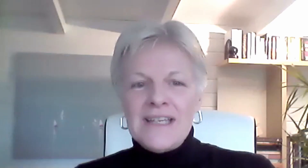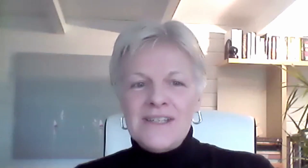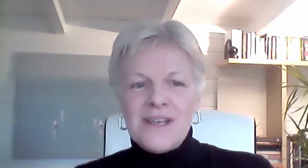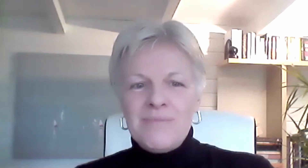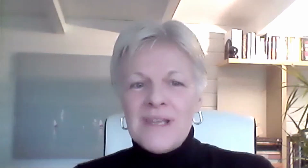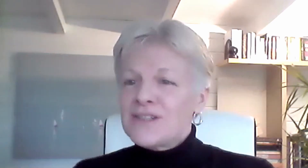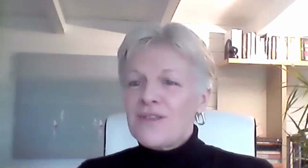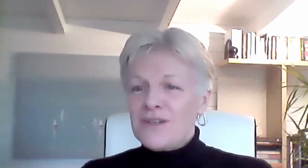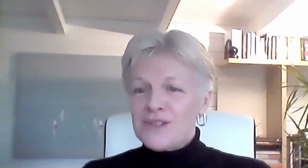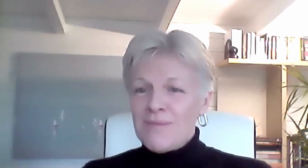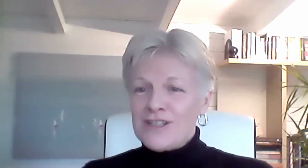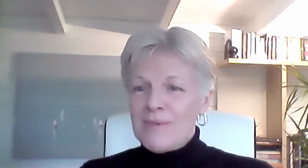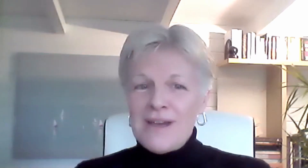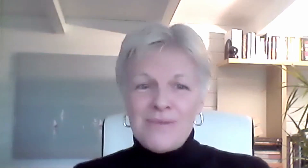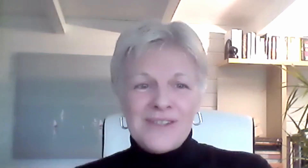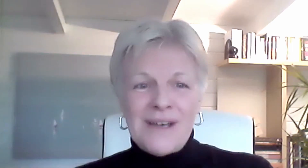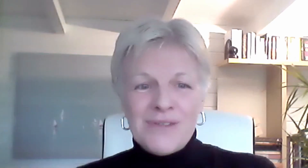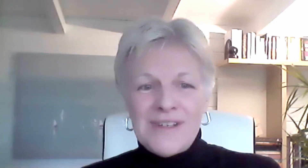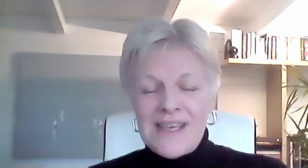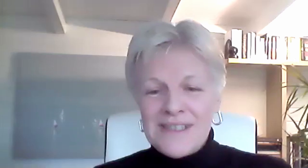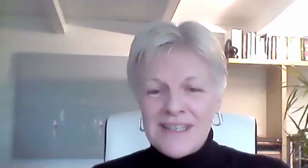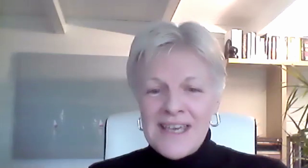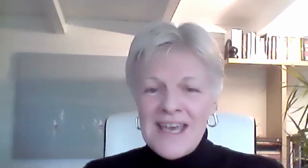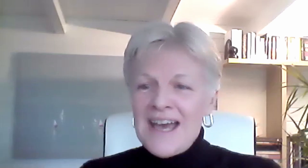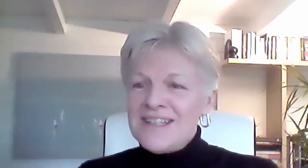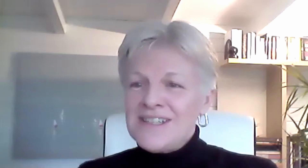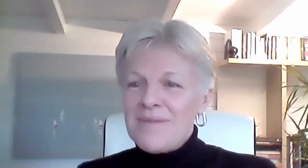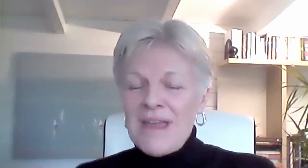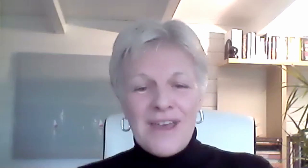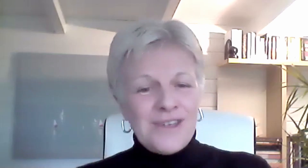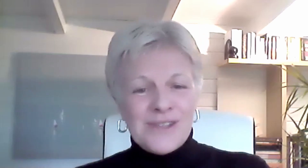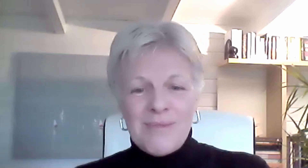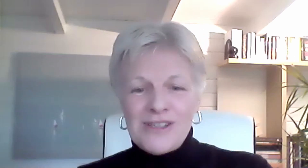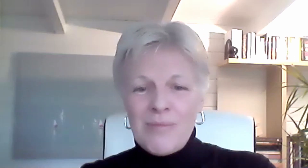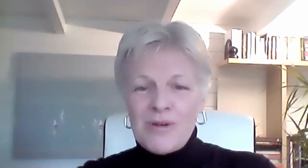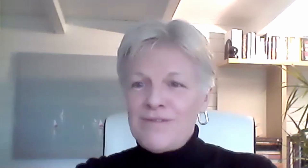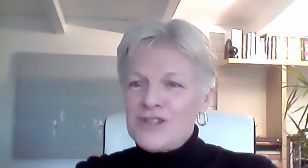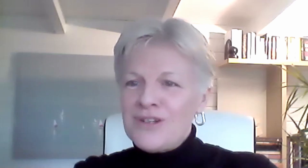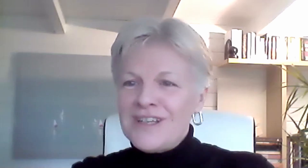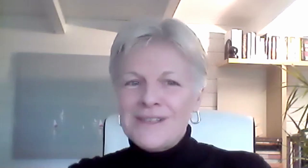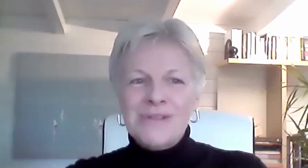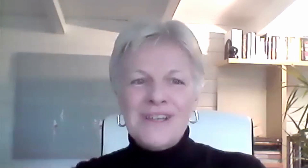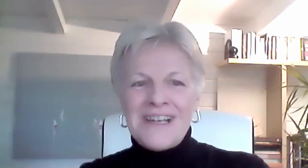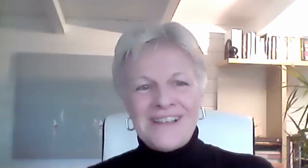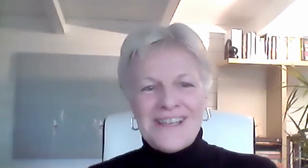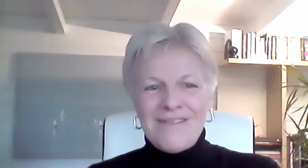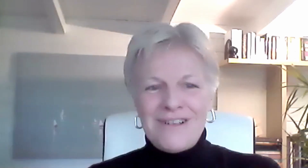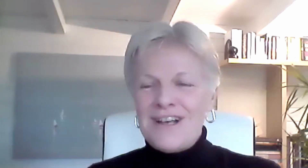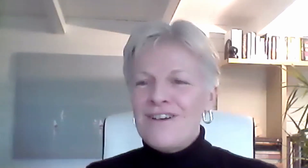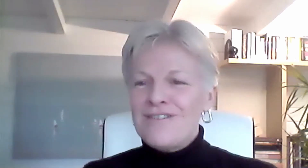And so thank you so much, Libby. That was fantastic. And thank you so much, everybody, for joining us. It was really nice to have a very